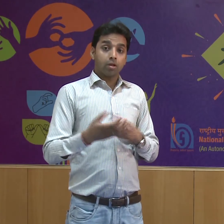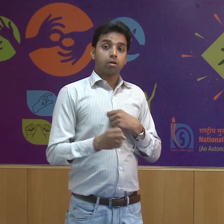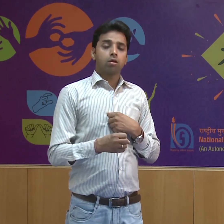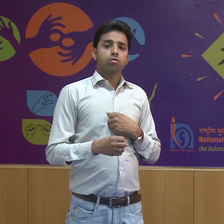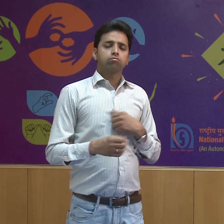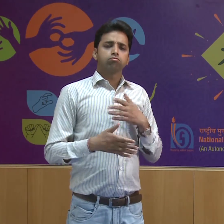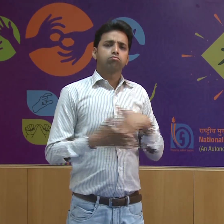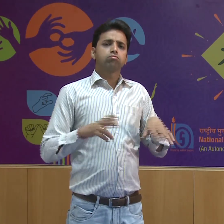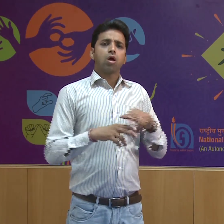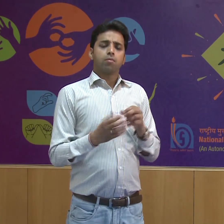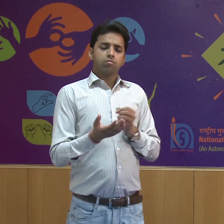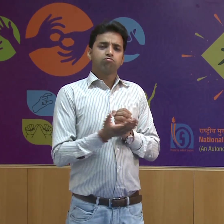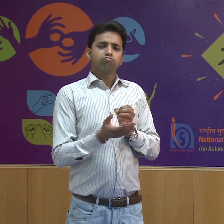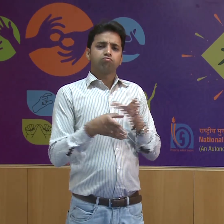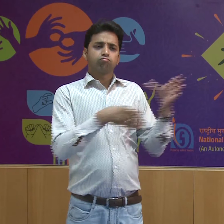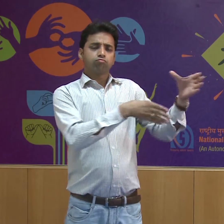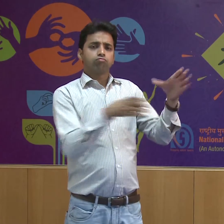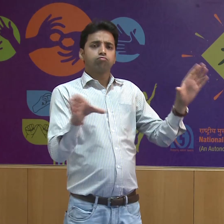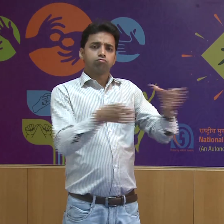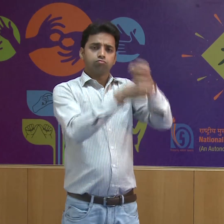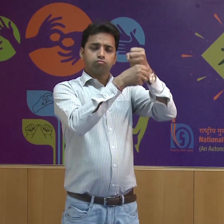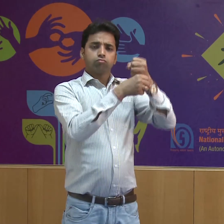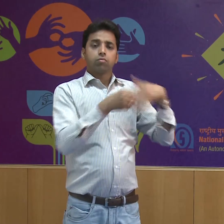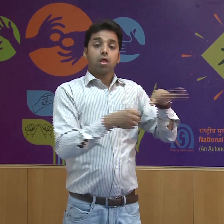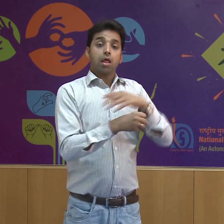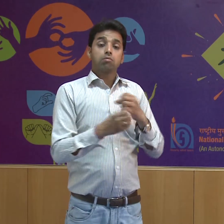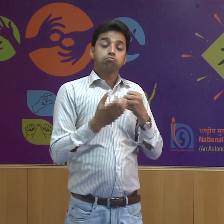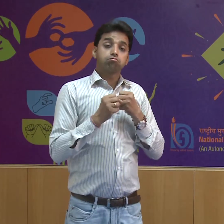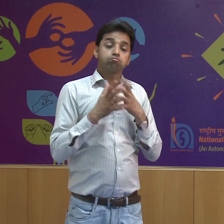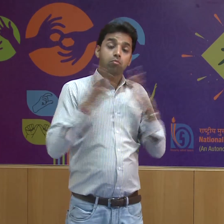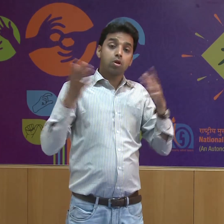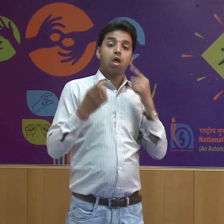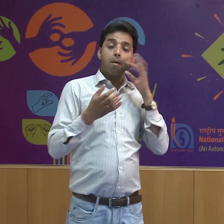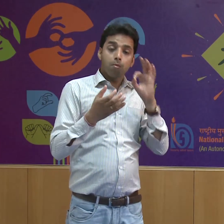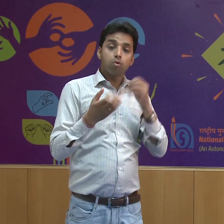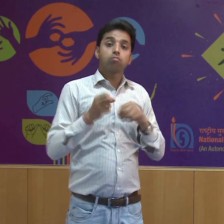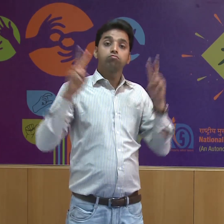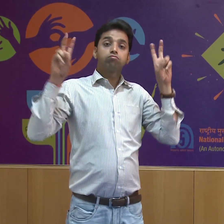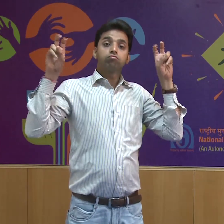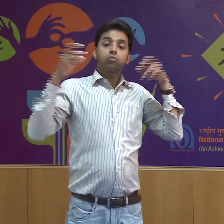constitution gave great importance to the subject of education.